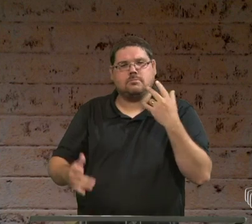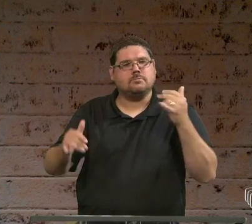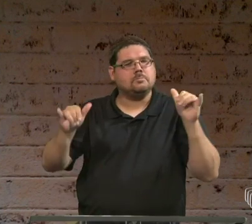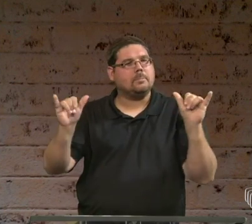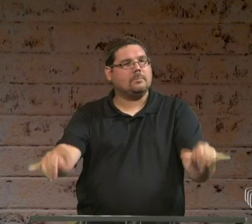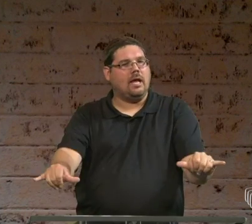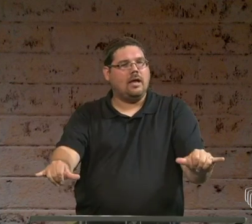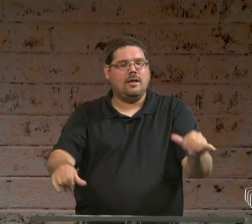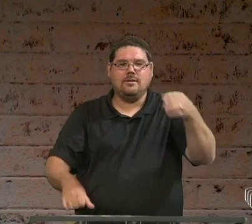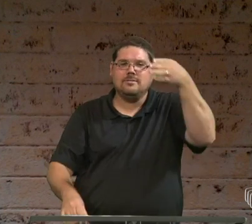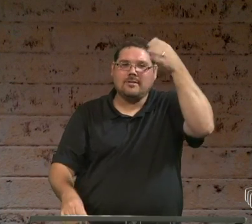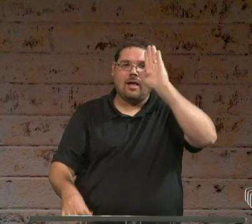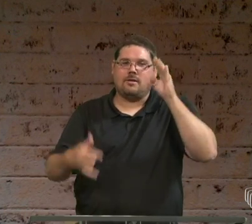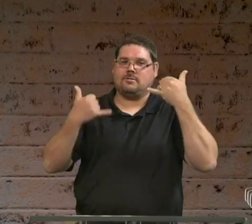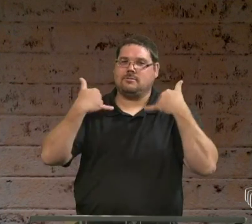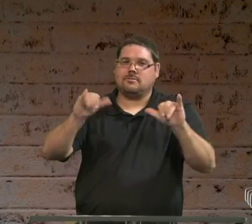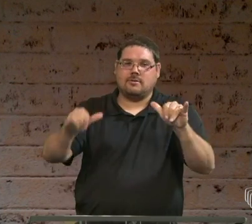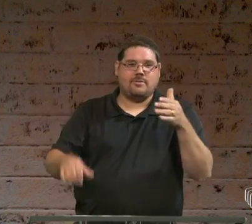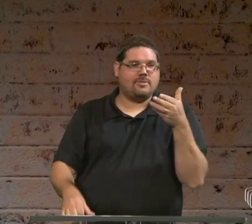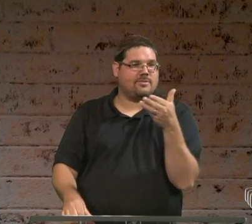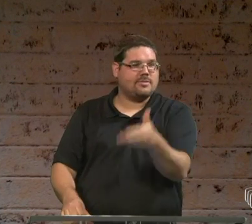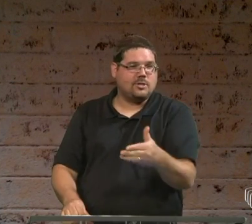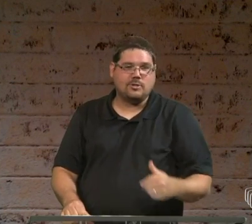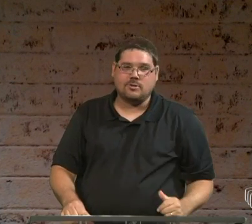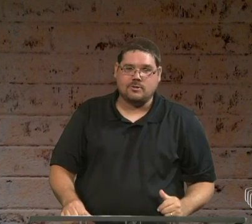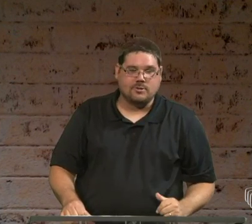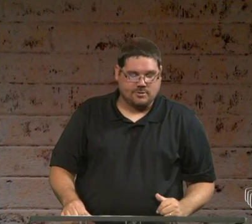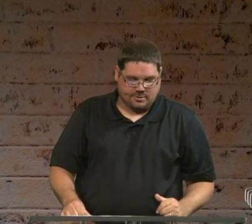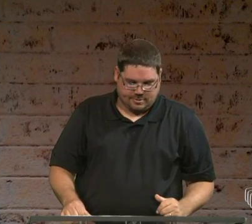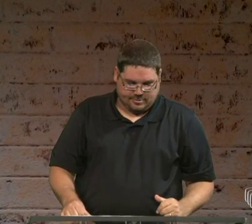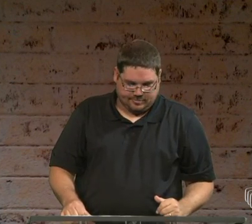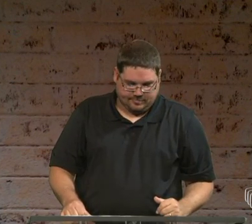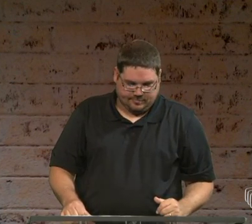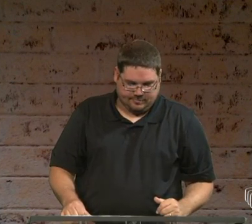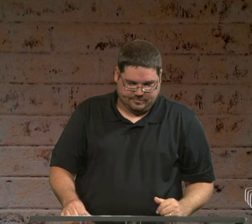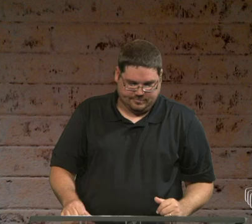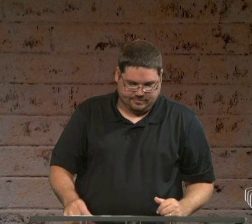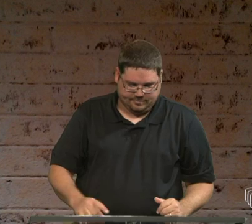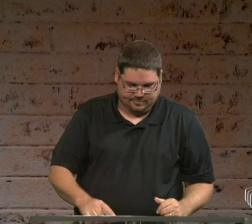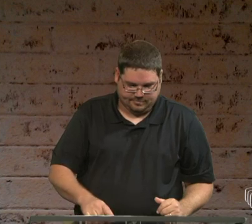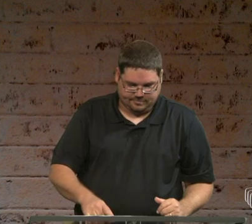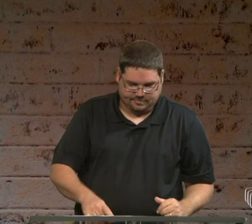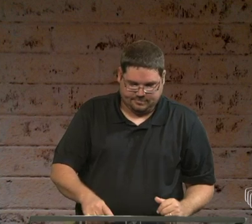earth. God couldn't find you? Oh, of course God is there.